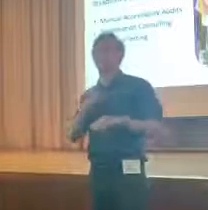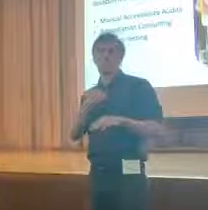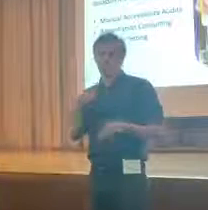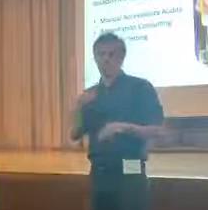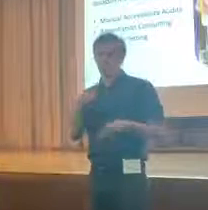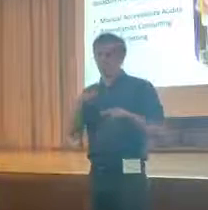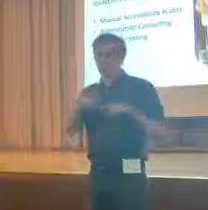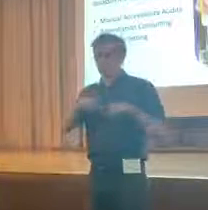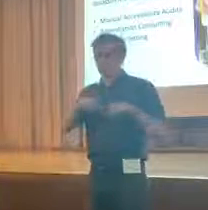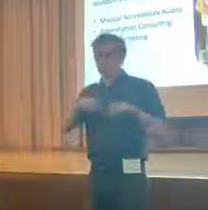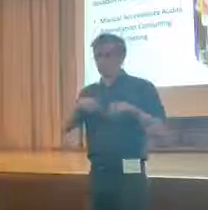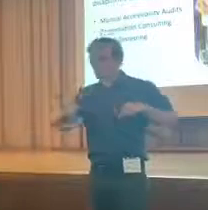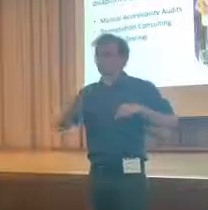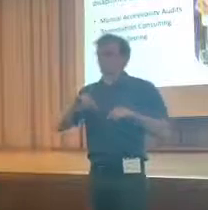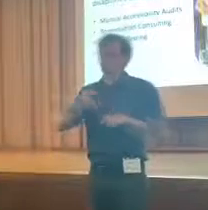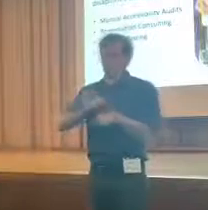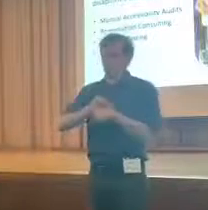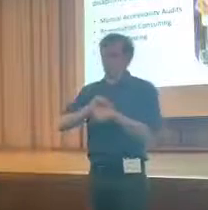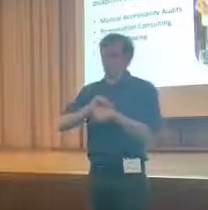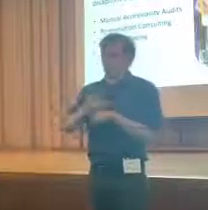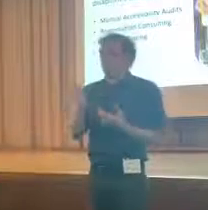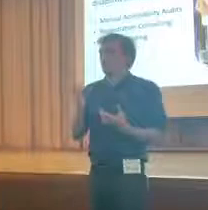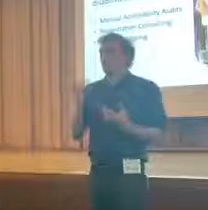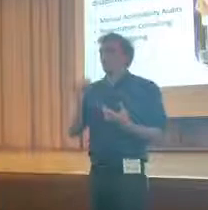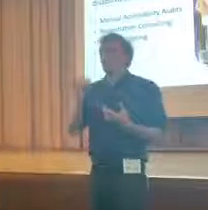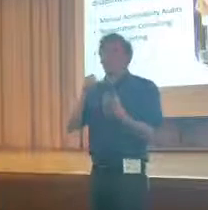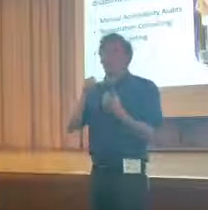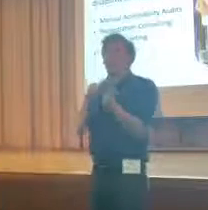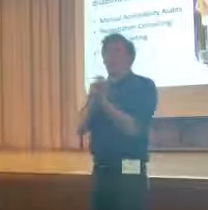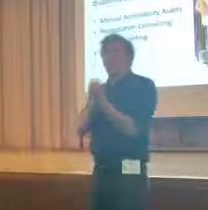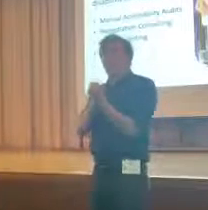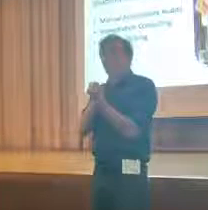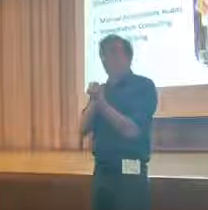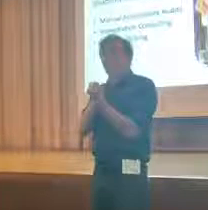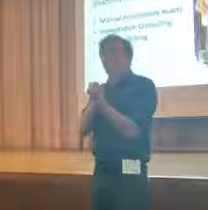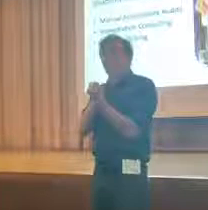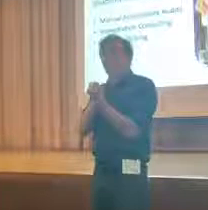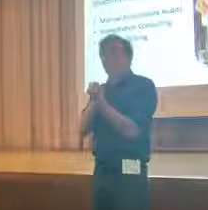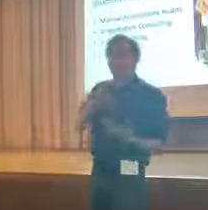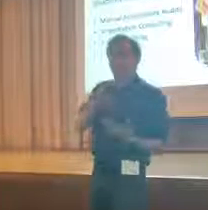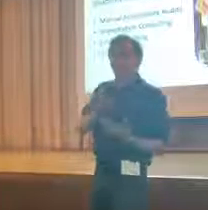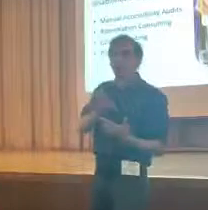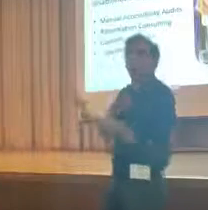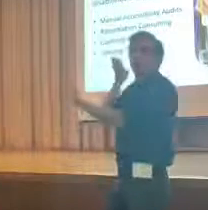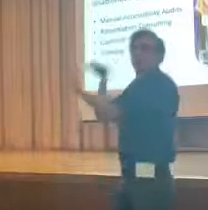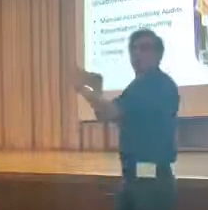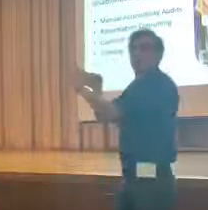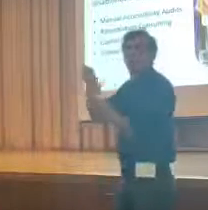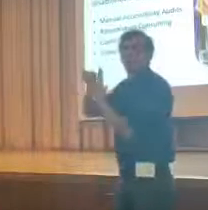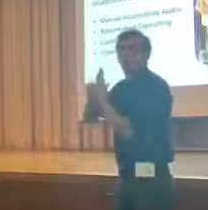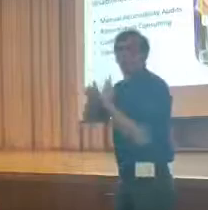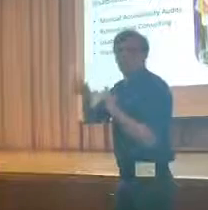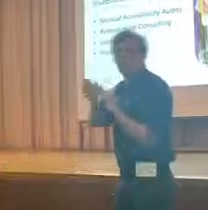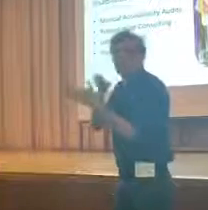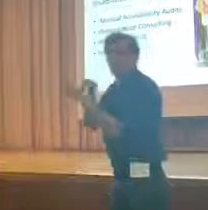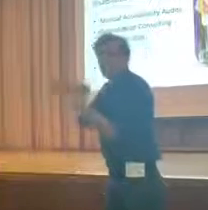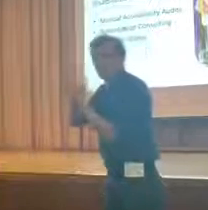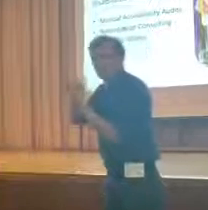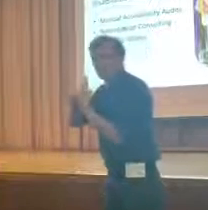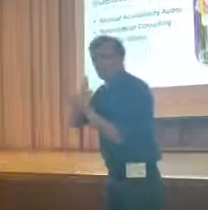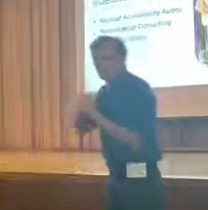advocacy that was potentially going to sue the state, so they were there to try to help did things beyond